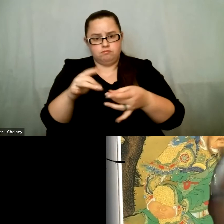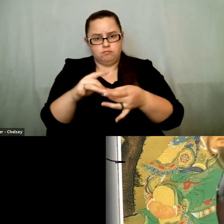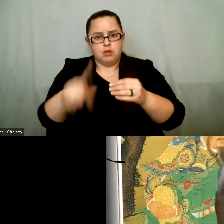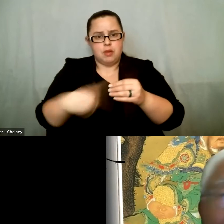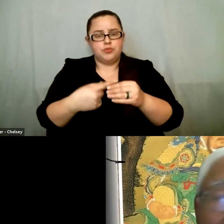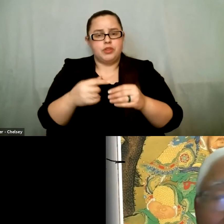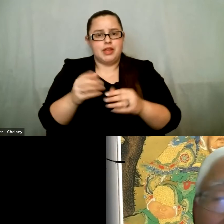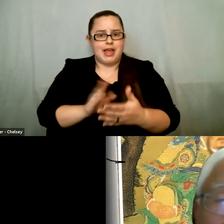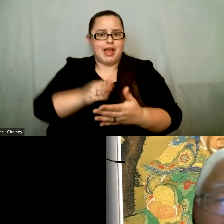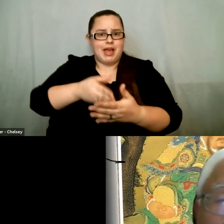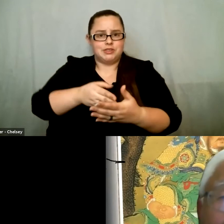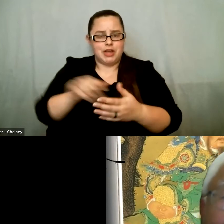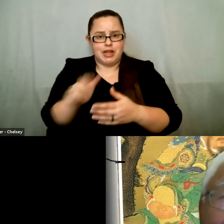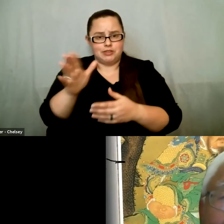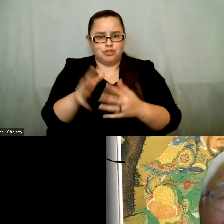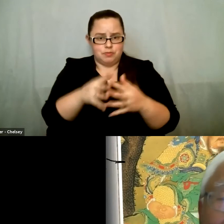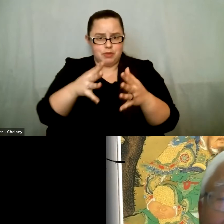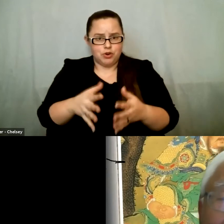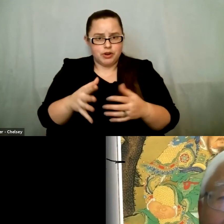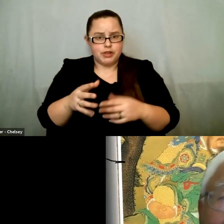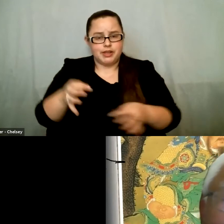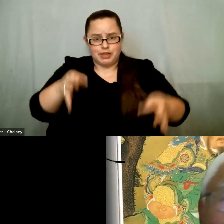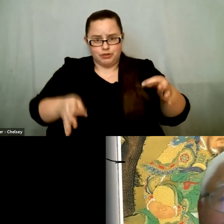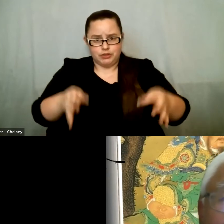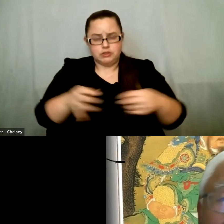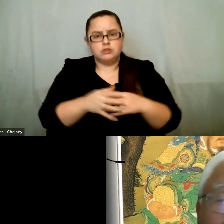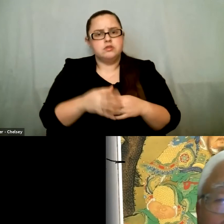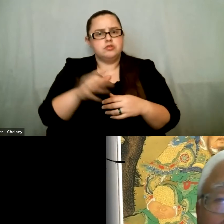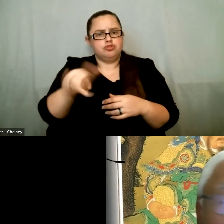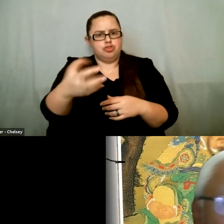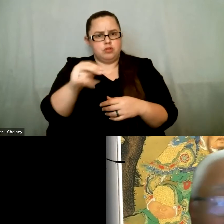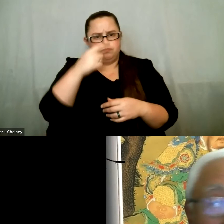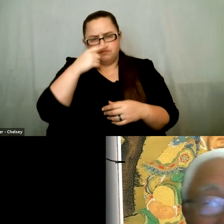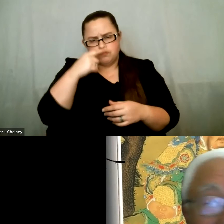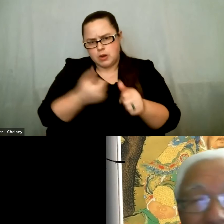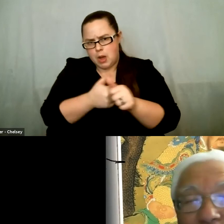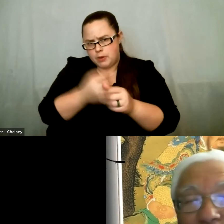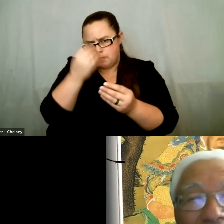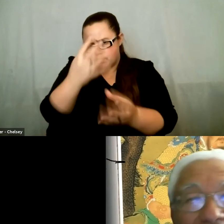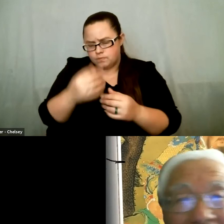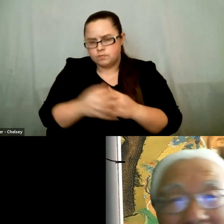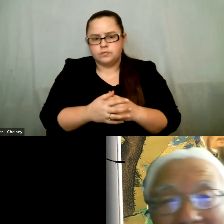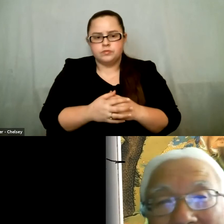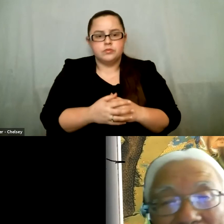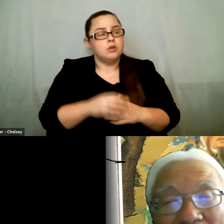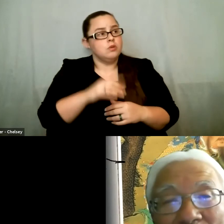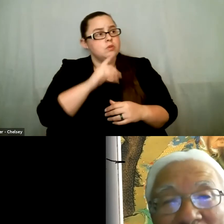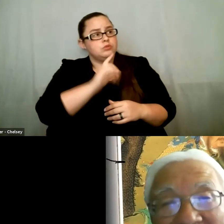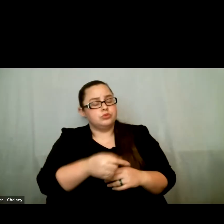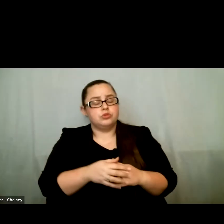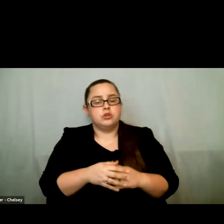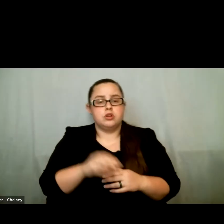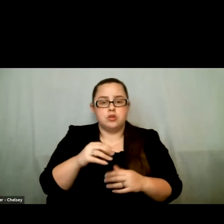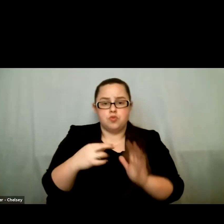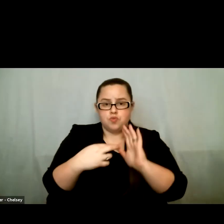anti-Asian American hearings. John, can you share an update on what you heard? Sure.